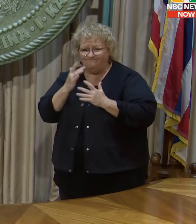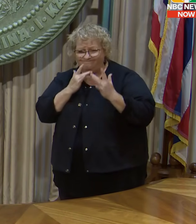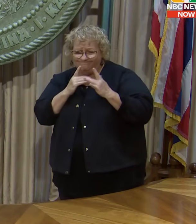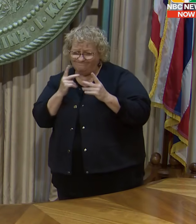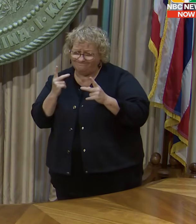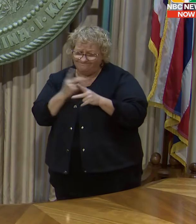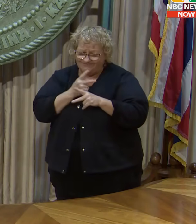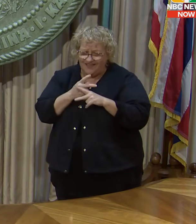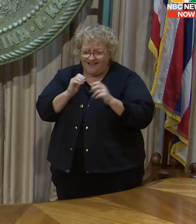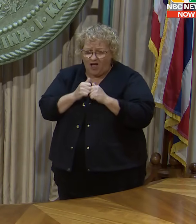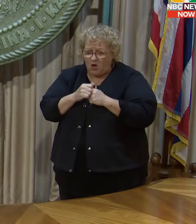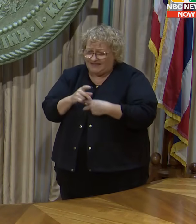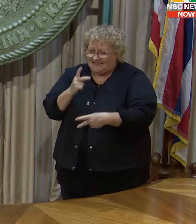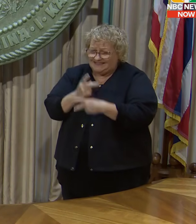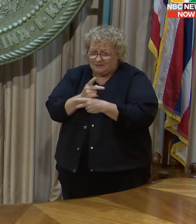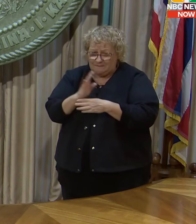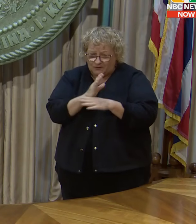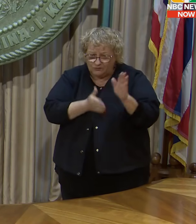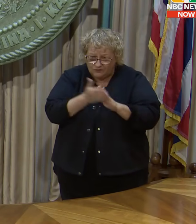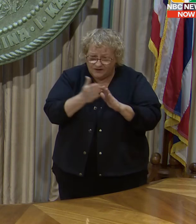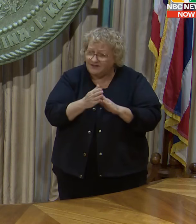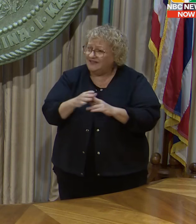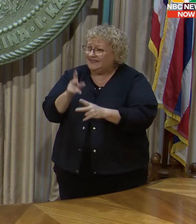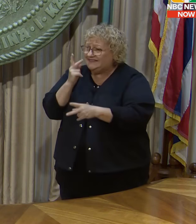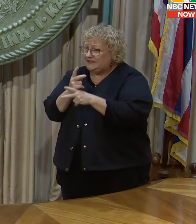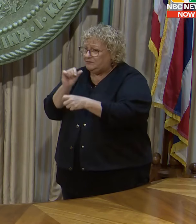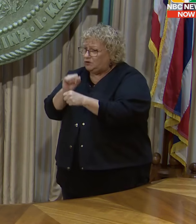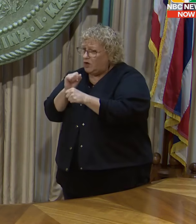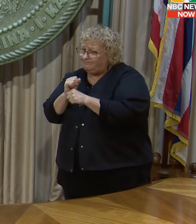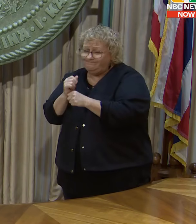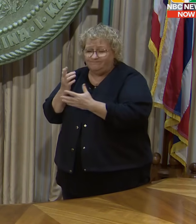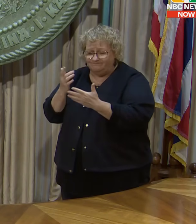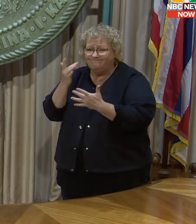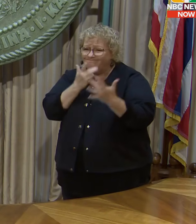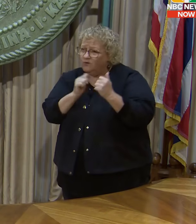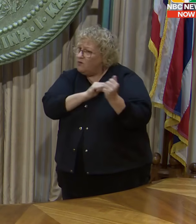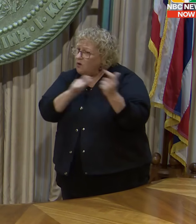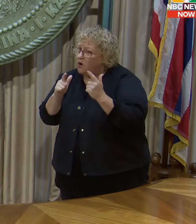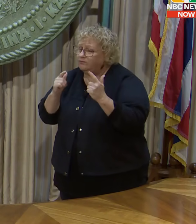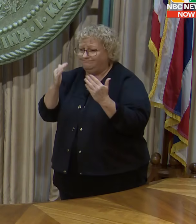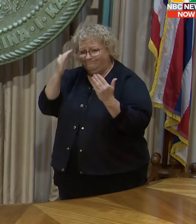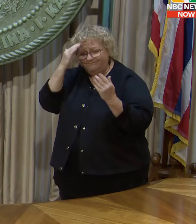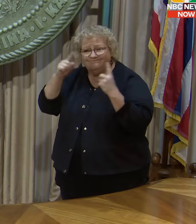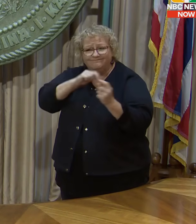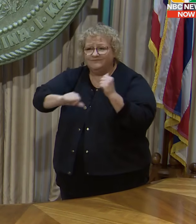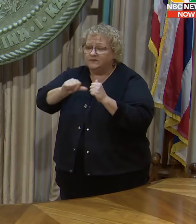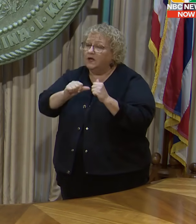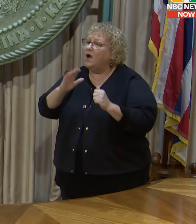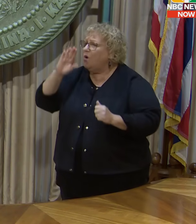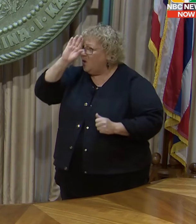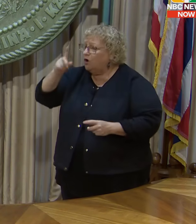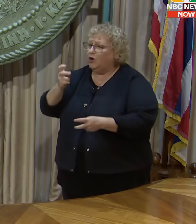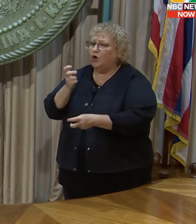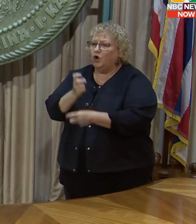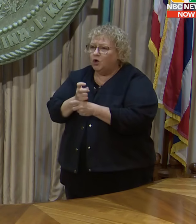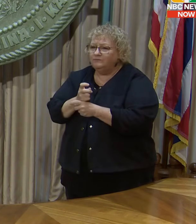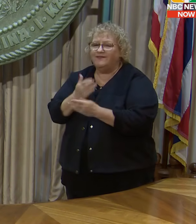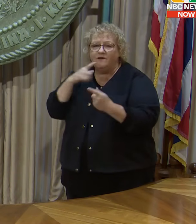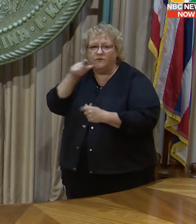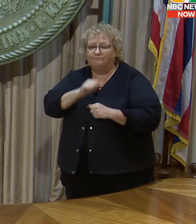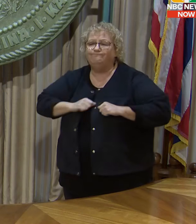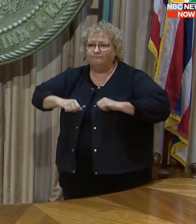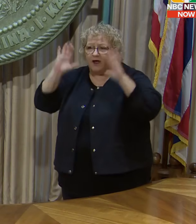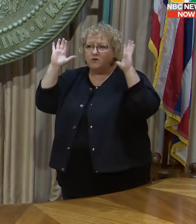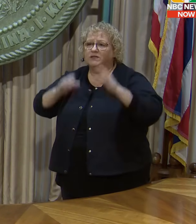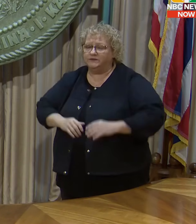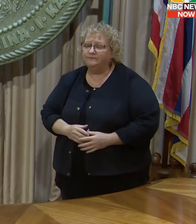many jobs as possible, to every worker that's suffering economically, we know it's hard and we thank you. We are